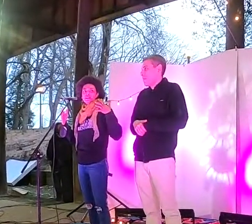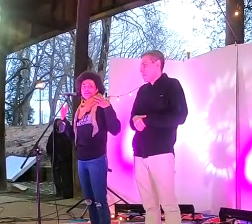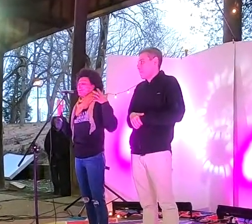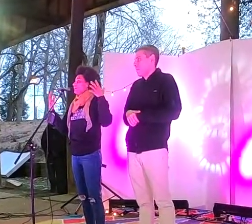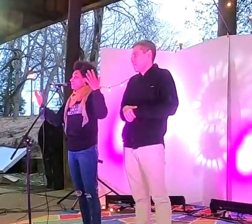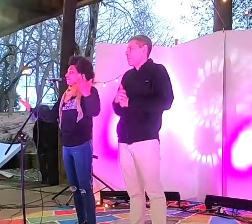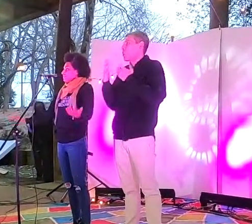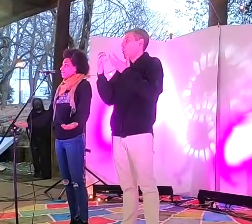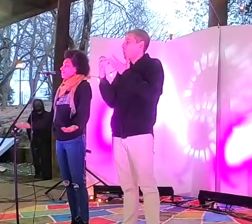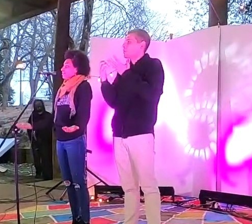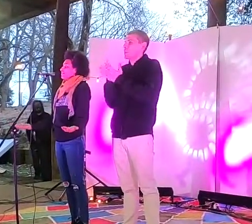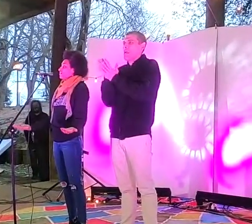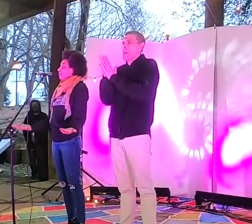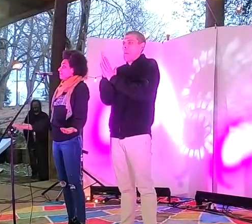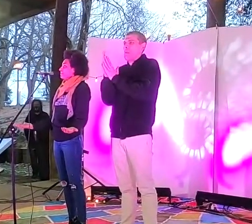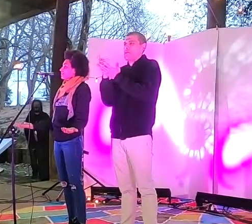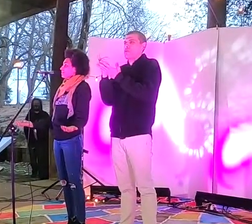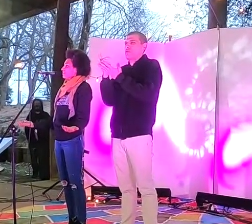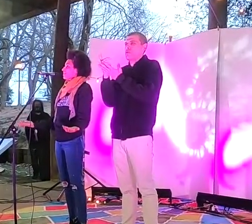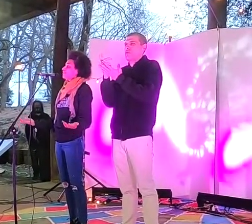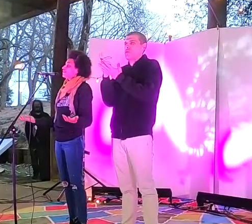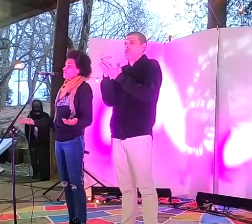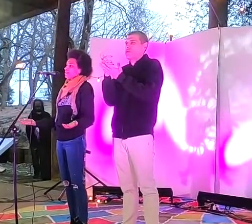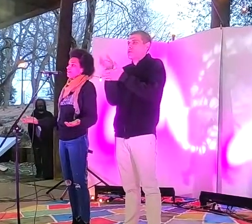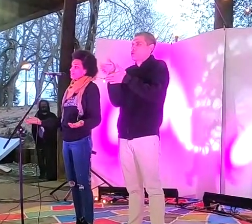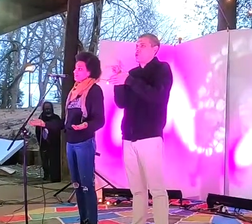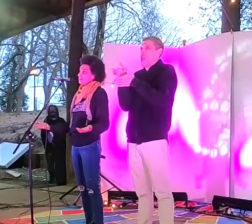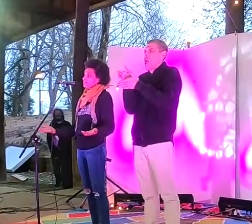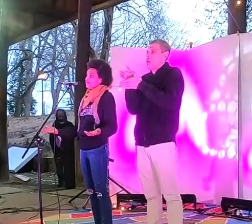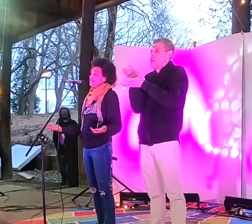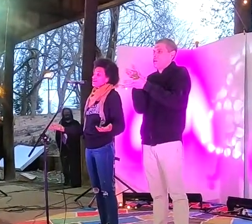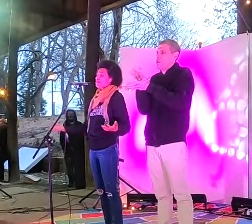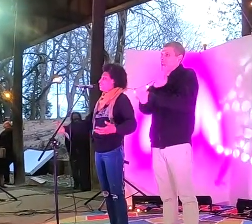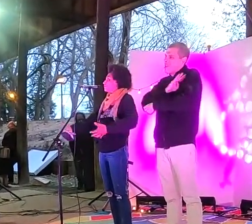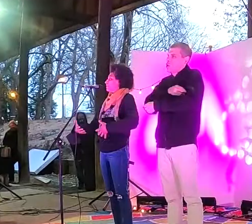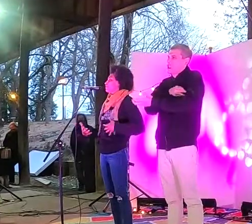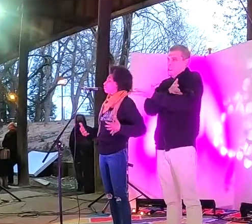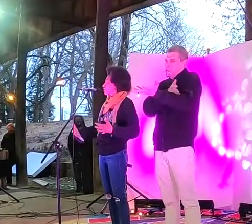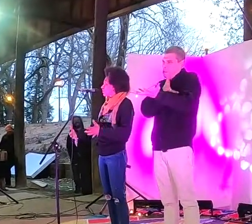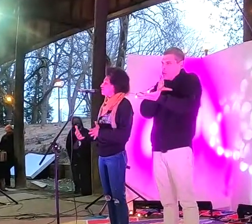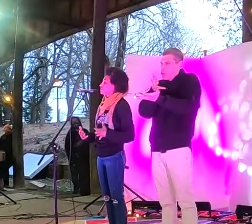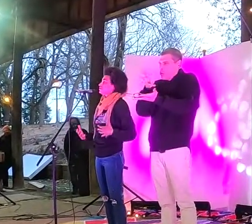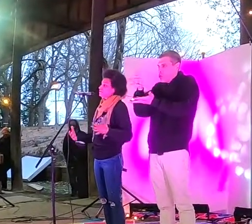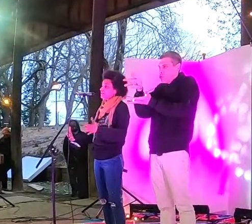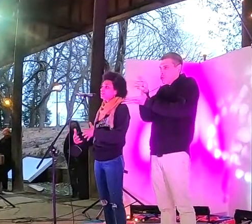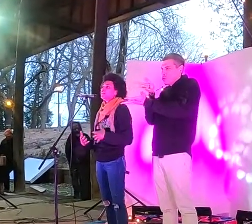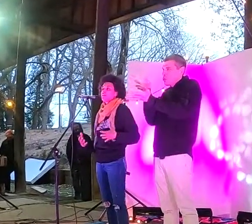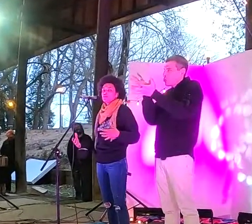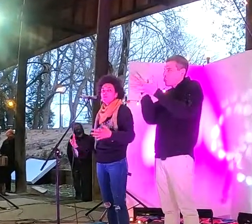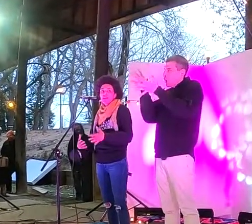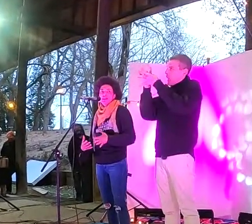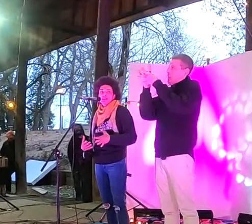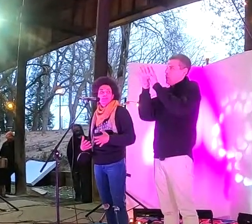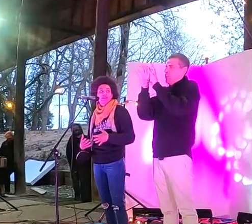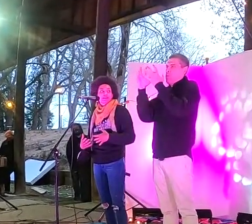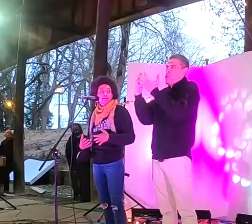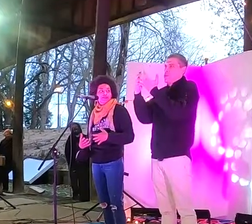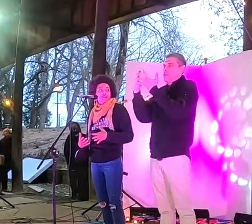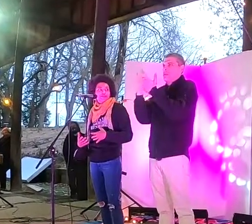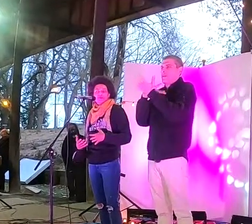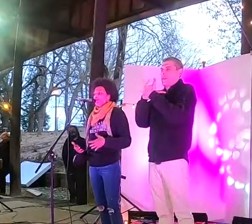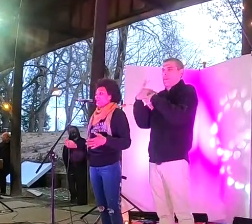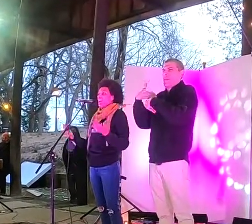to share space energetically with people in the world who have been leading the way